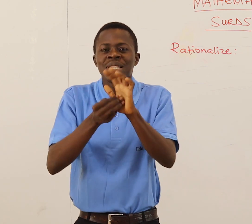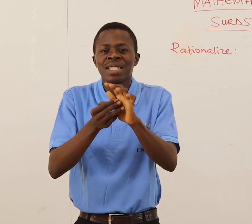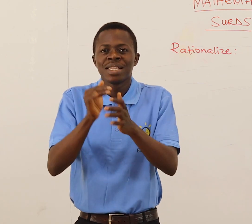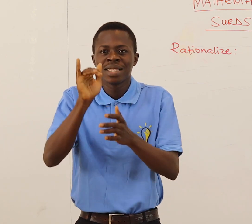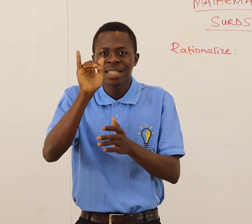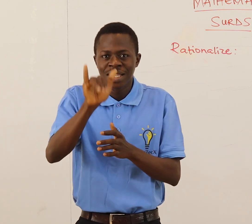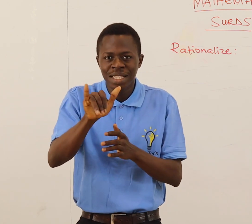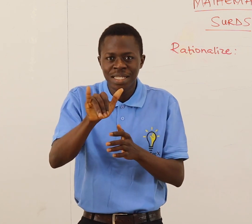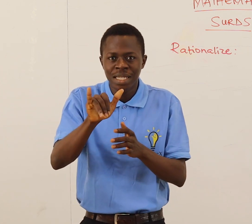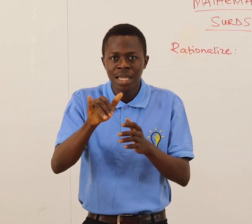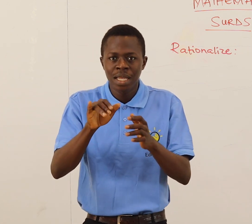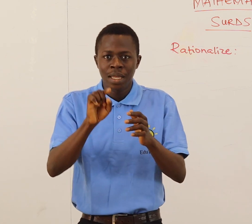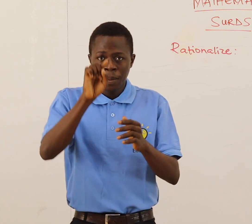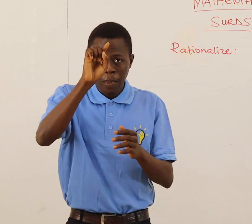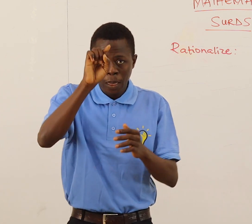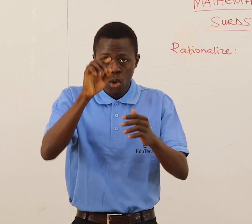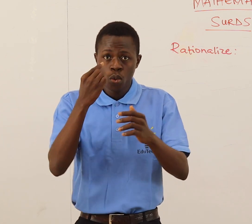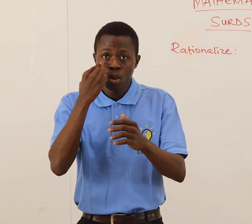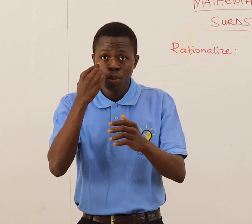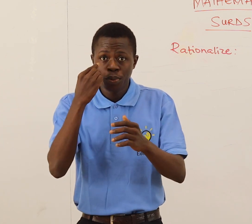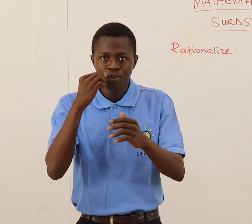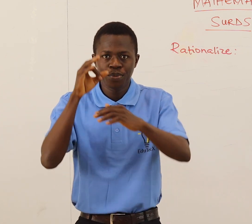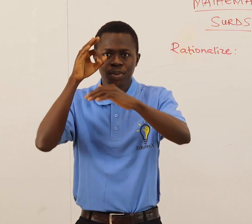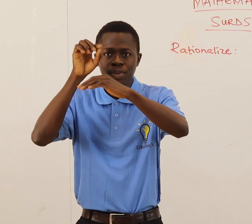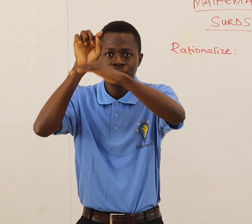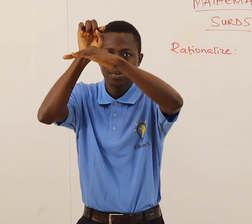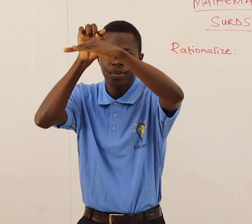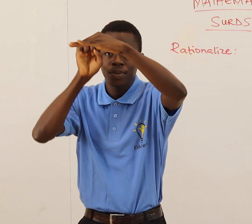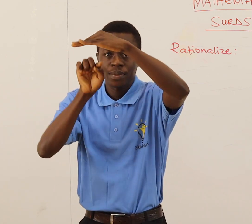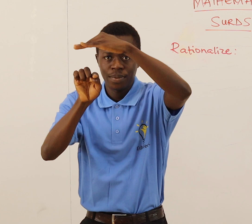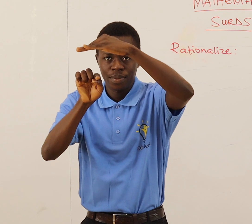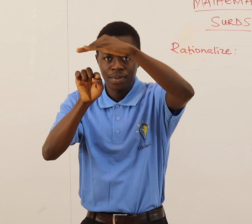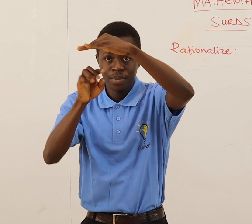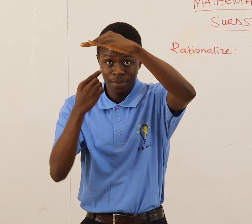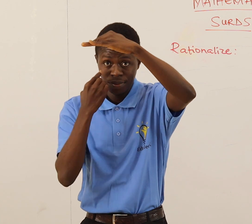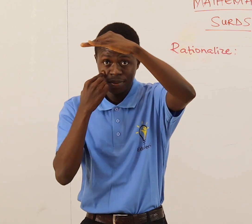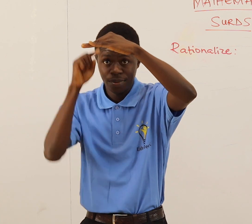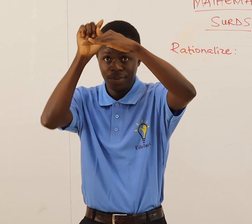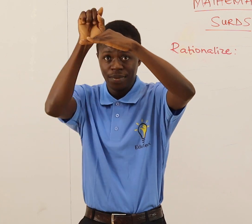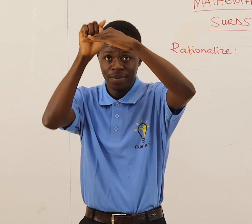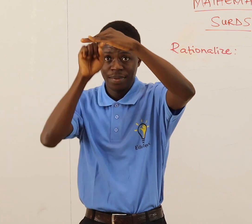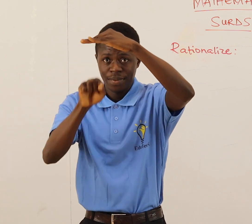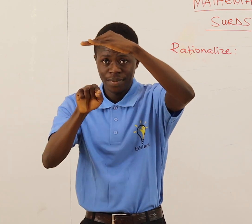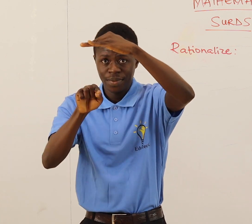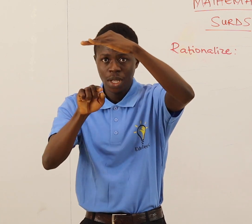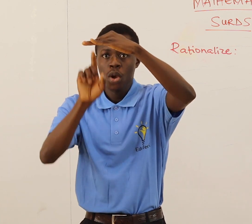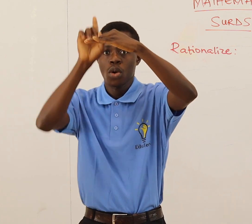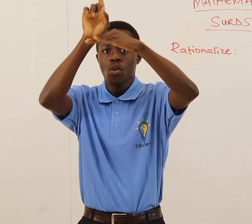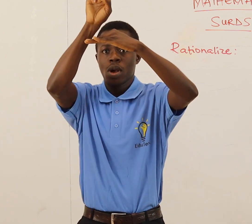surds. So what does it mean to rationalize a surd? So now